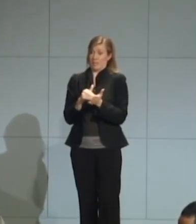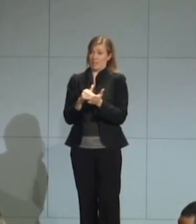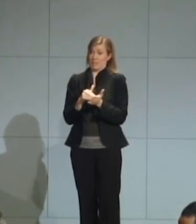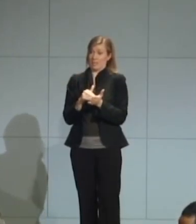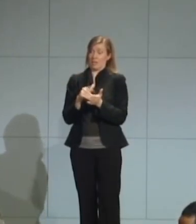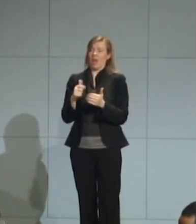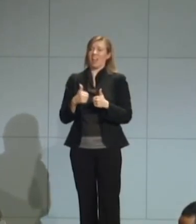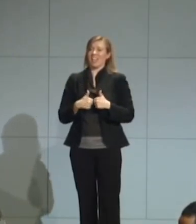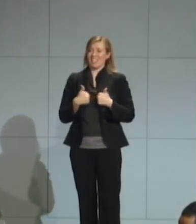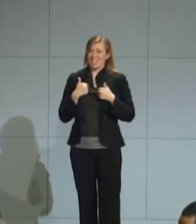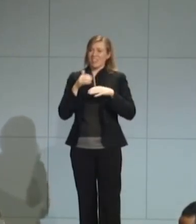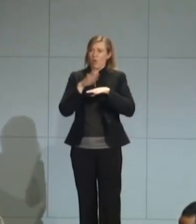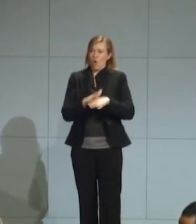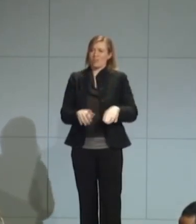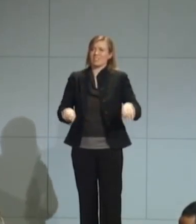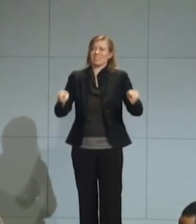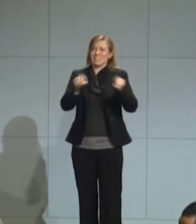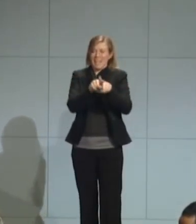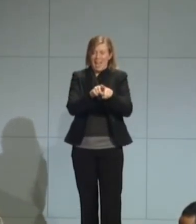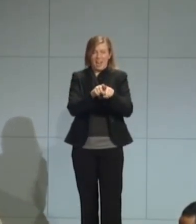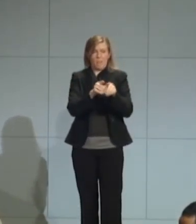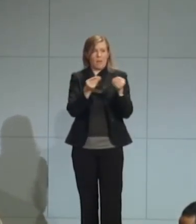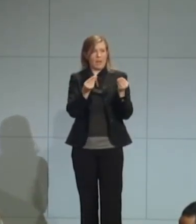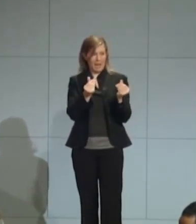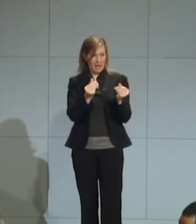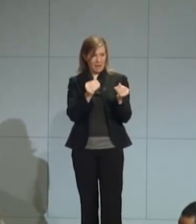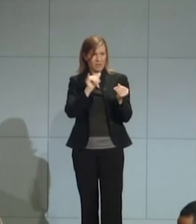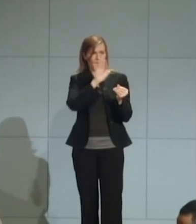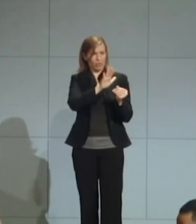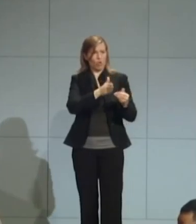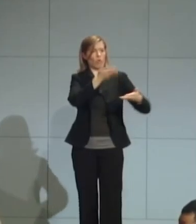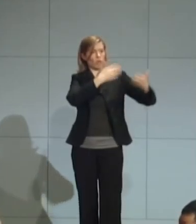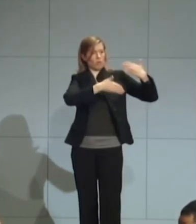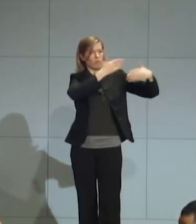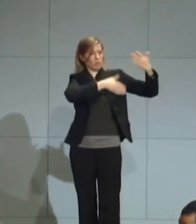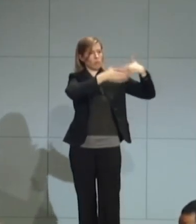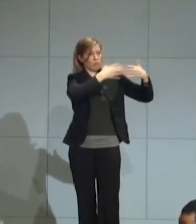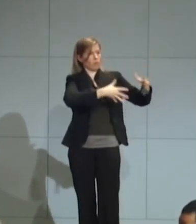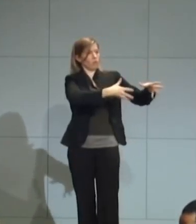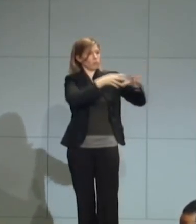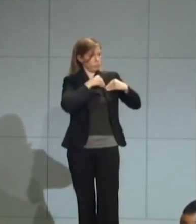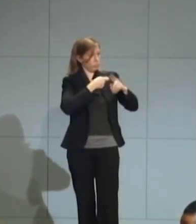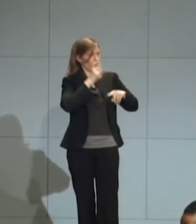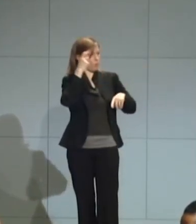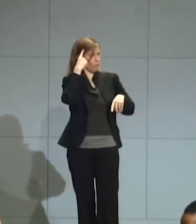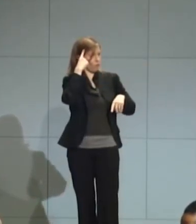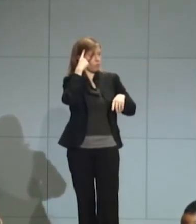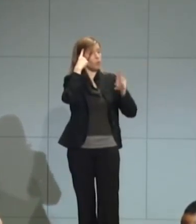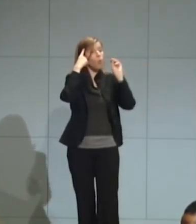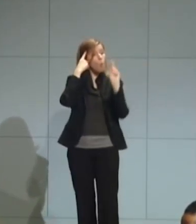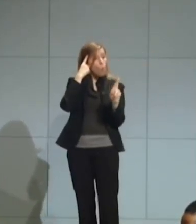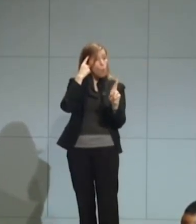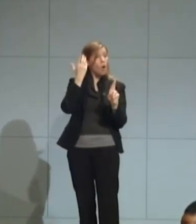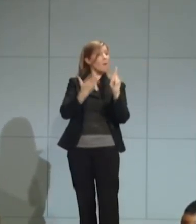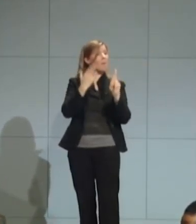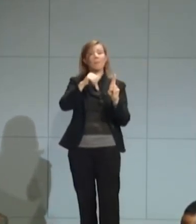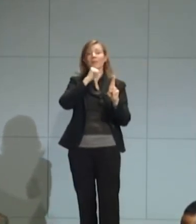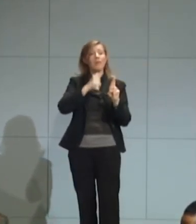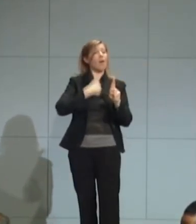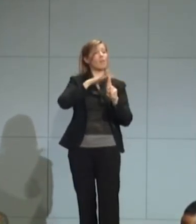that. Enough of all that help. And he then said, and this is part of his actual statement, it's time for the Negro to